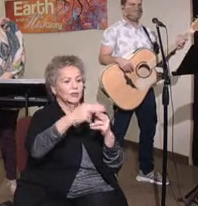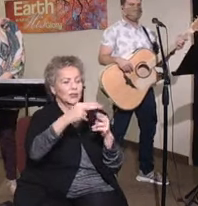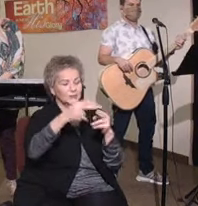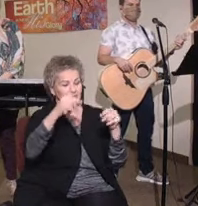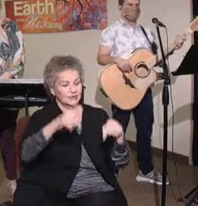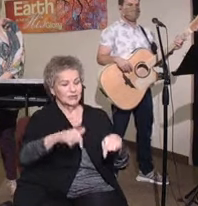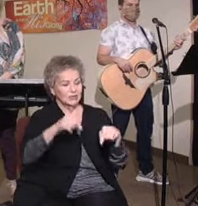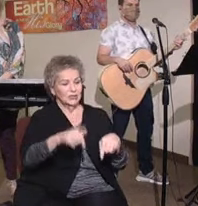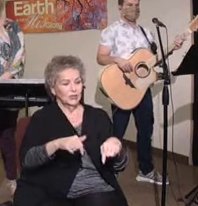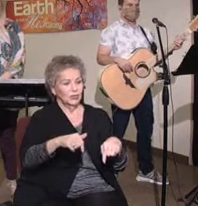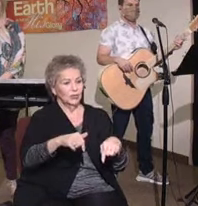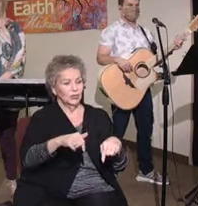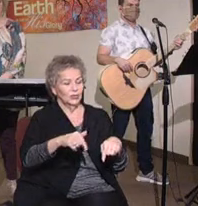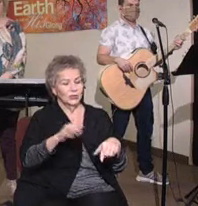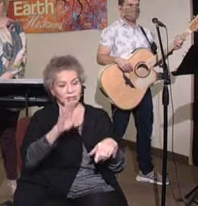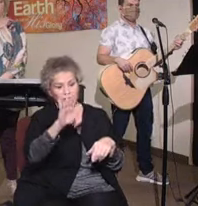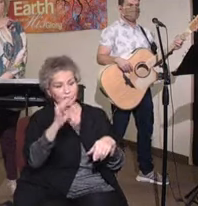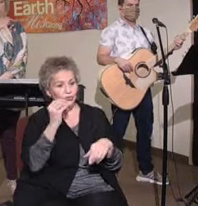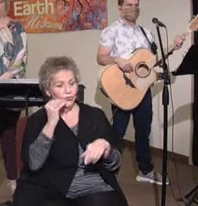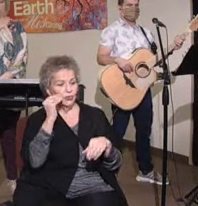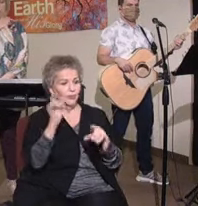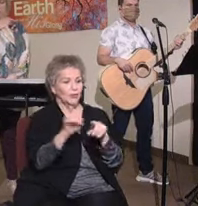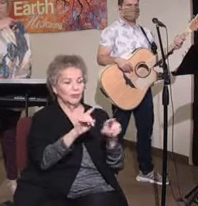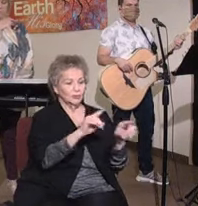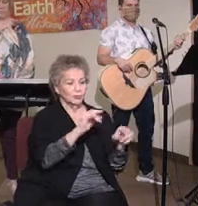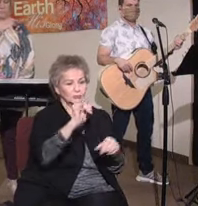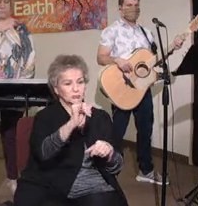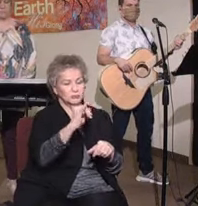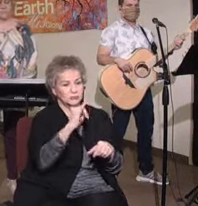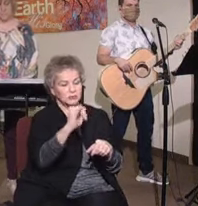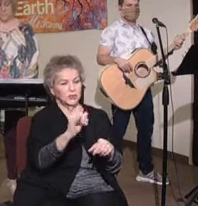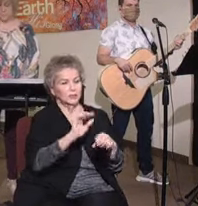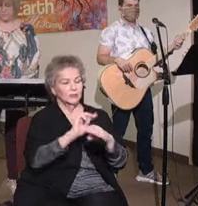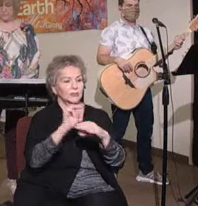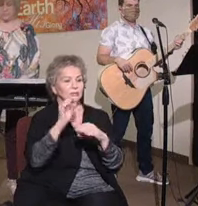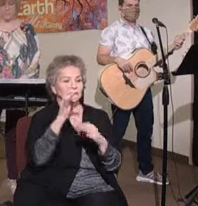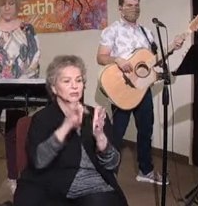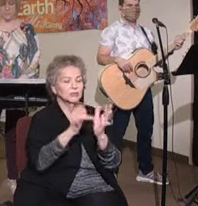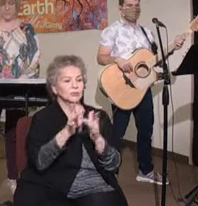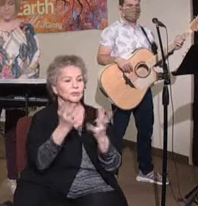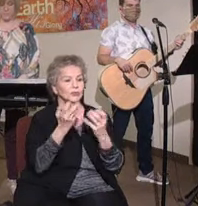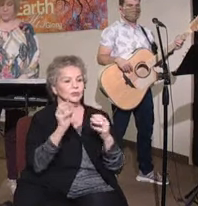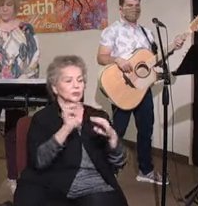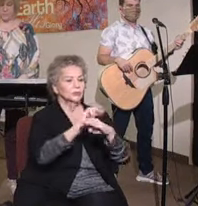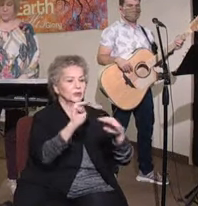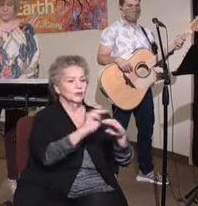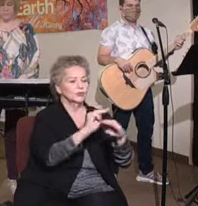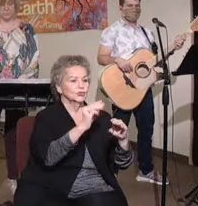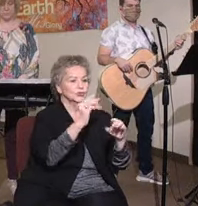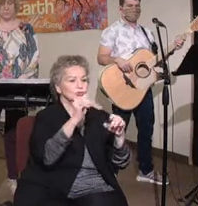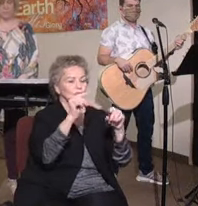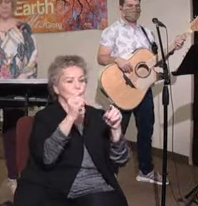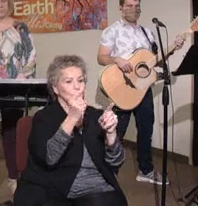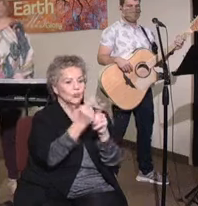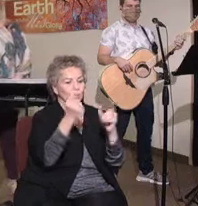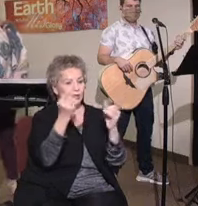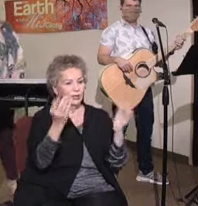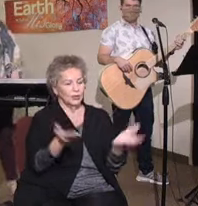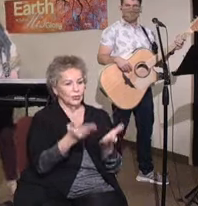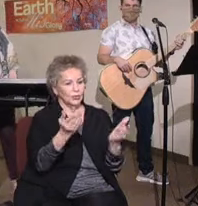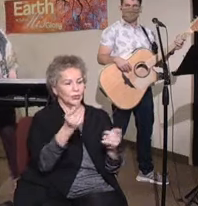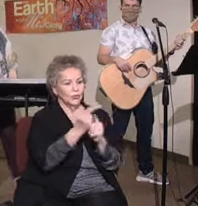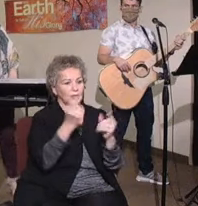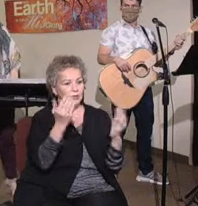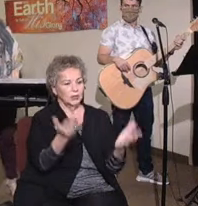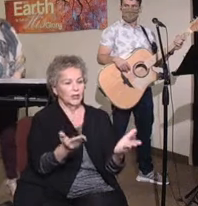at your home, wherever you are, and he wants to minister to you right here, right now. Aligned to do so, we're going to